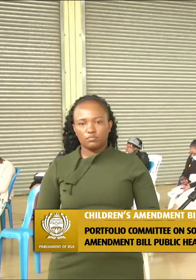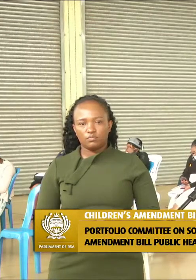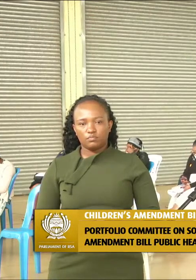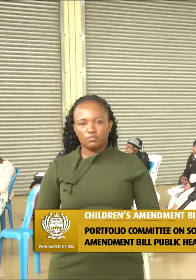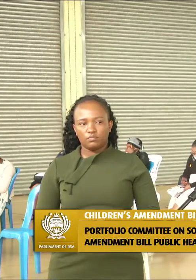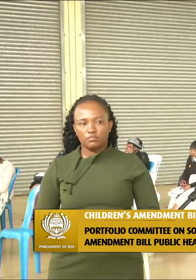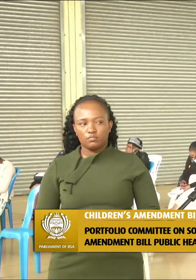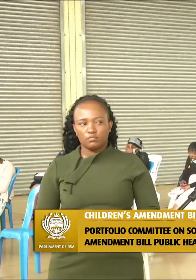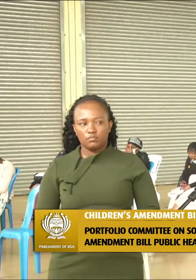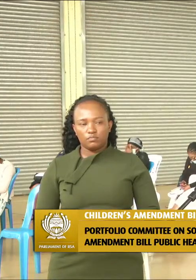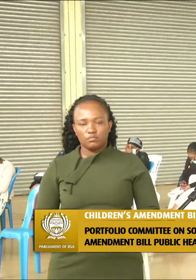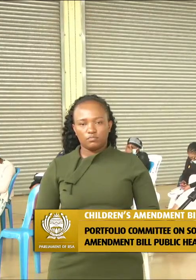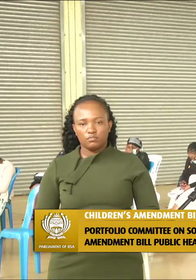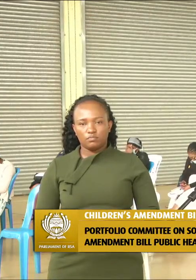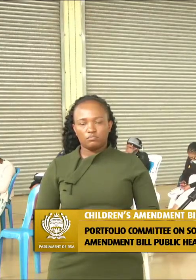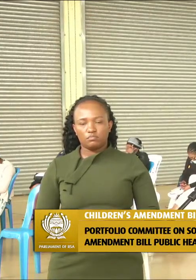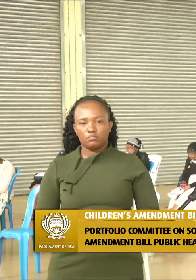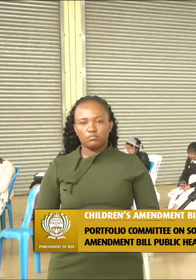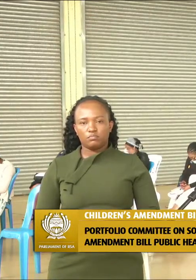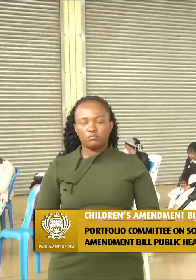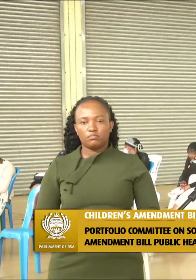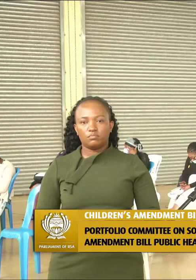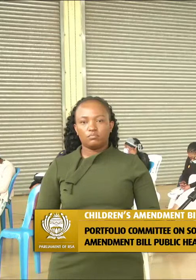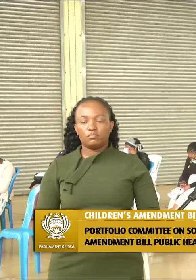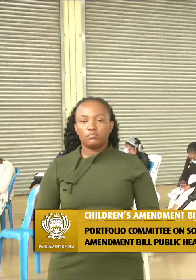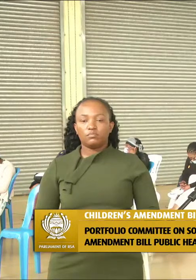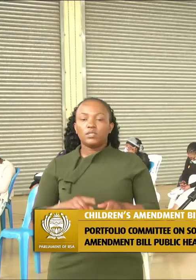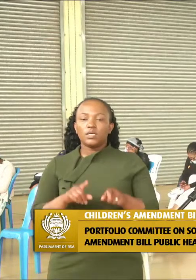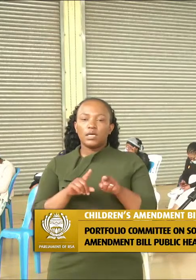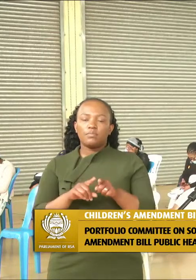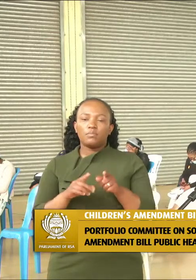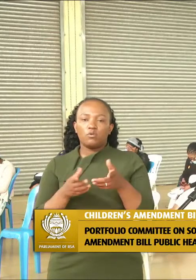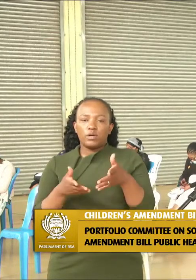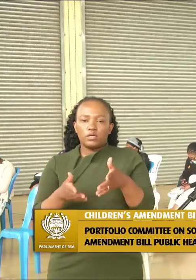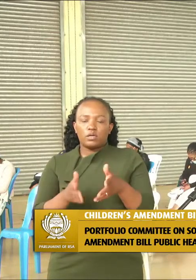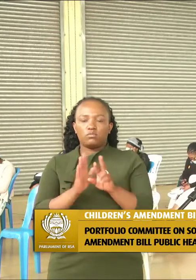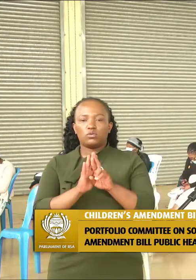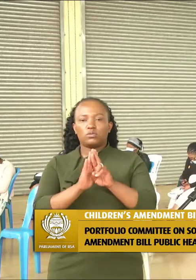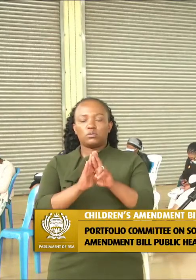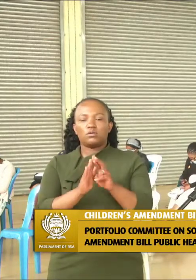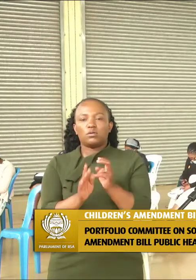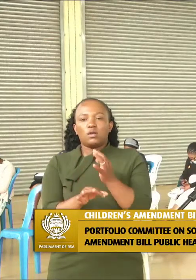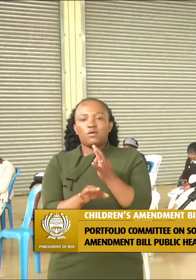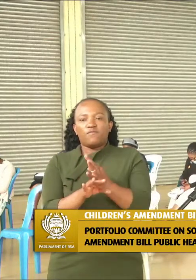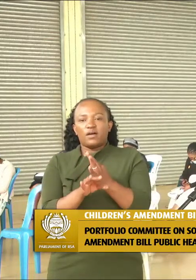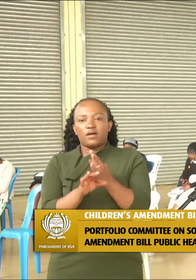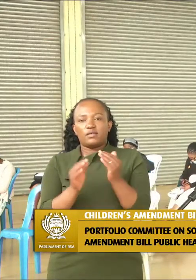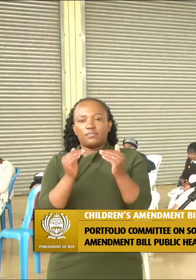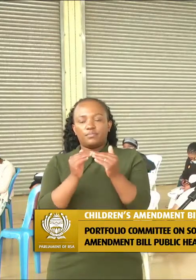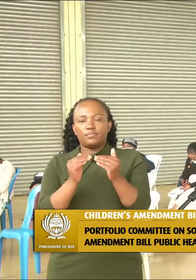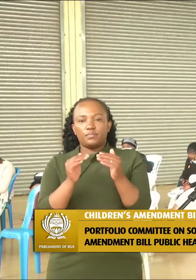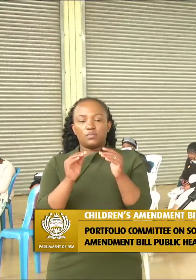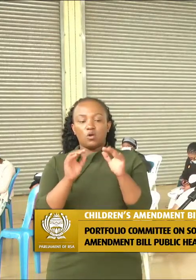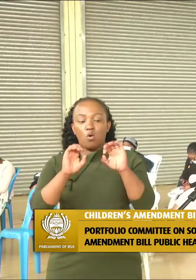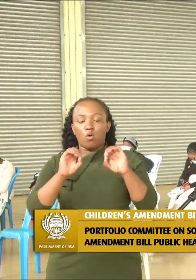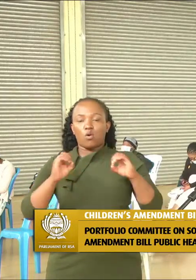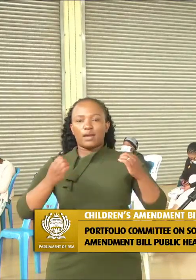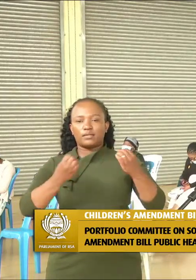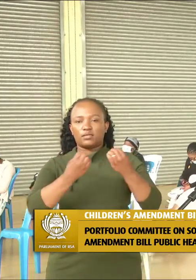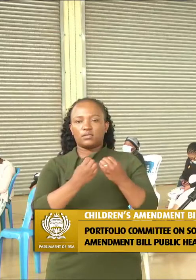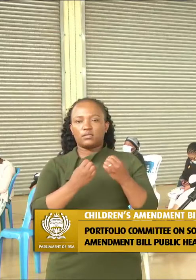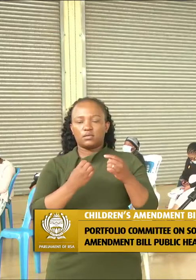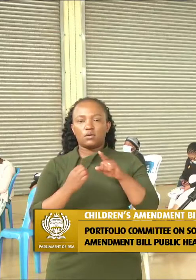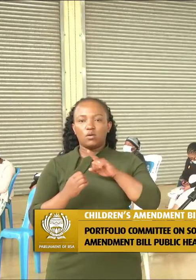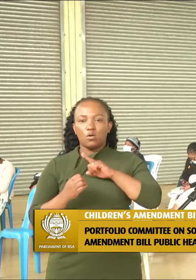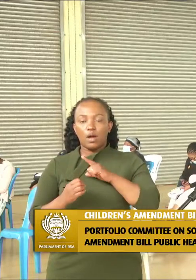wakhe. Just to add to Fathers for Justice, we are not only a fathers organization, there's a lot of mothers